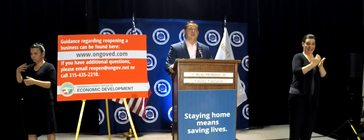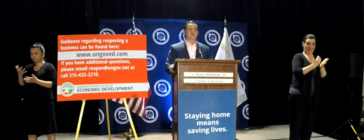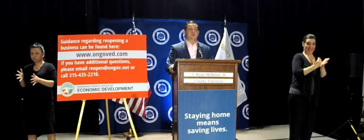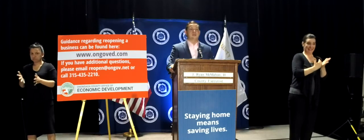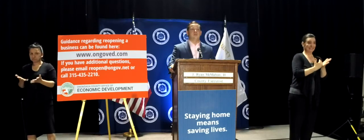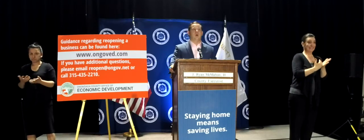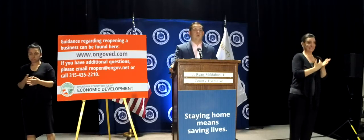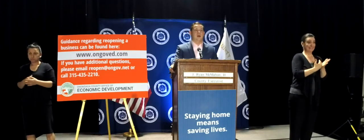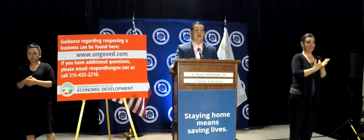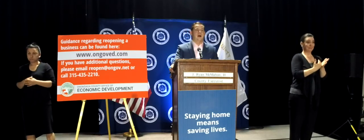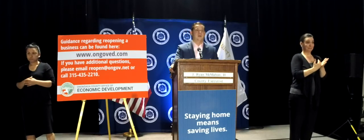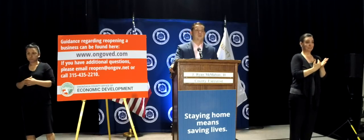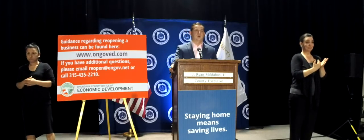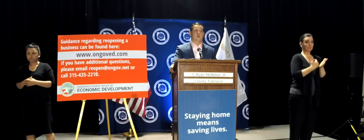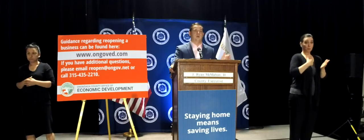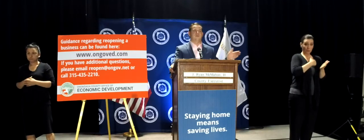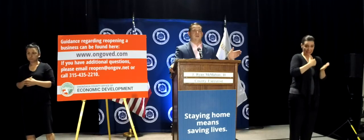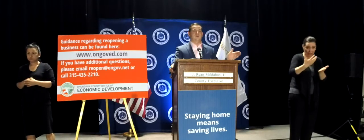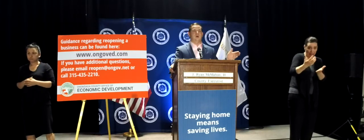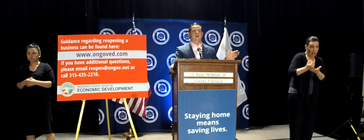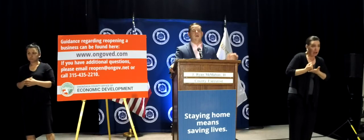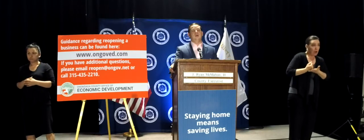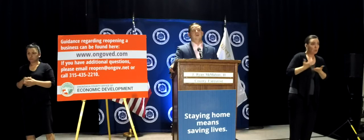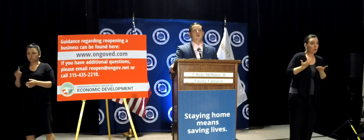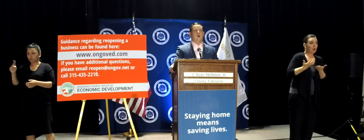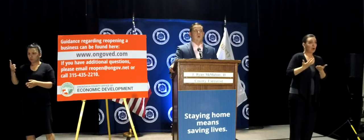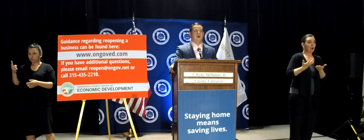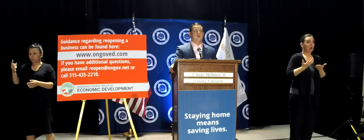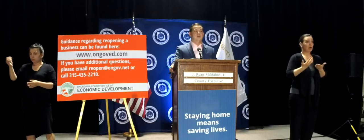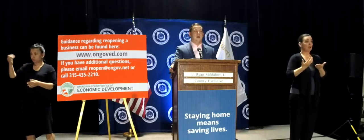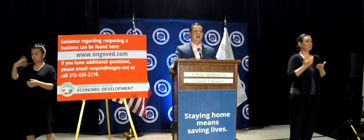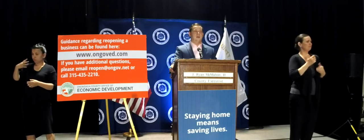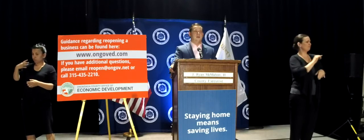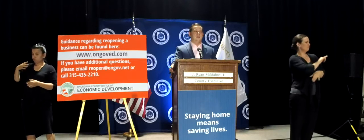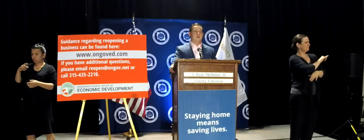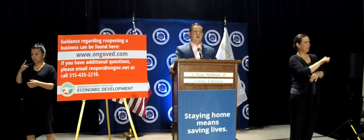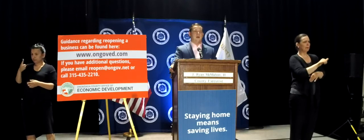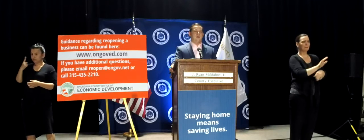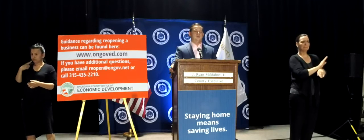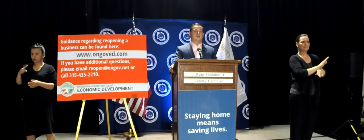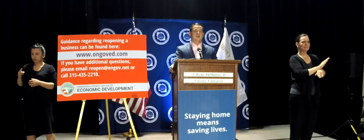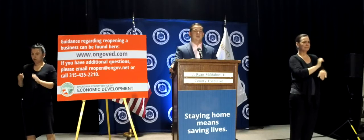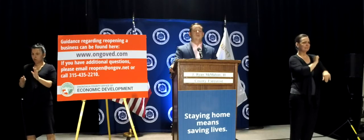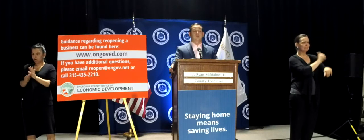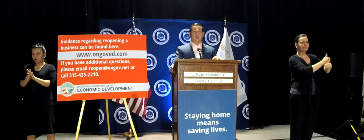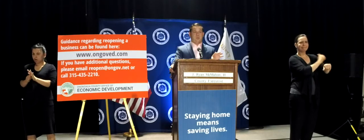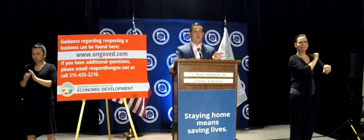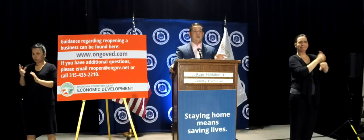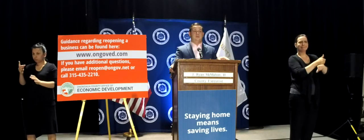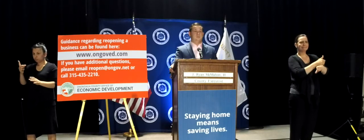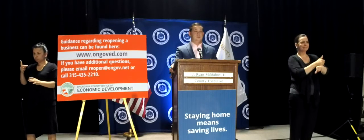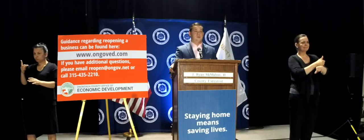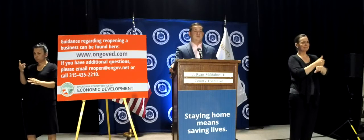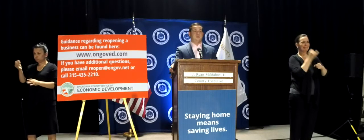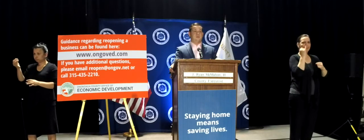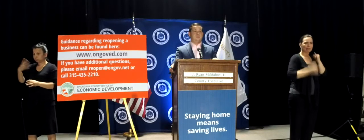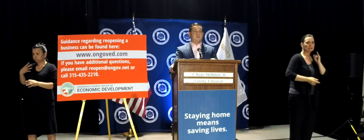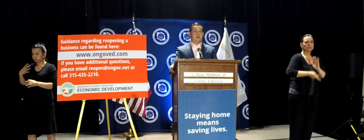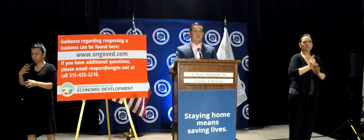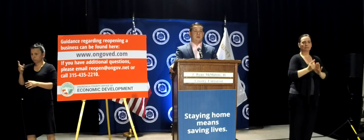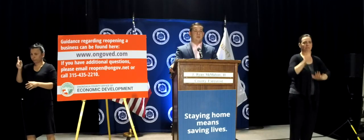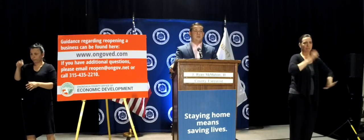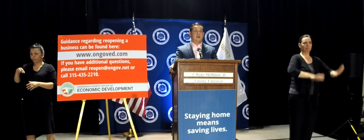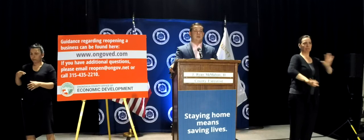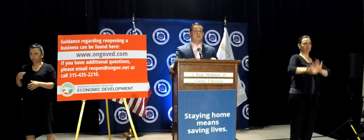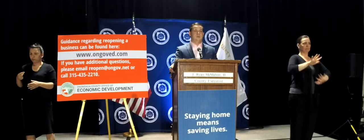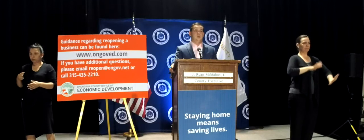we're essentially in the same boat right now as where we were in phase 1. So I would say, that, to your point, it was different. The